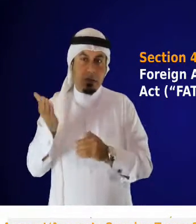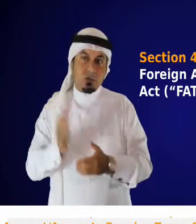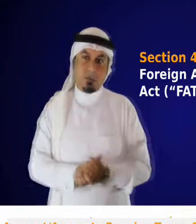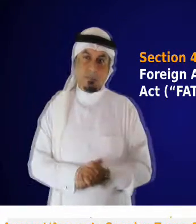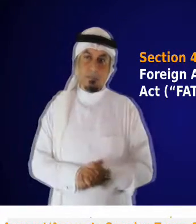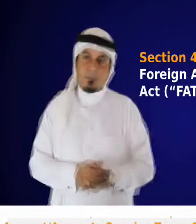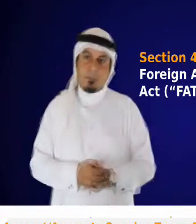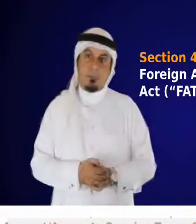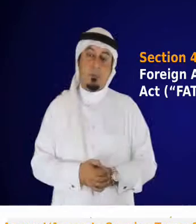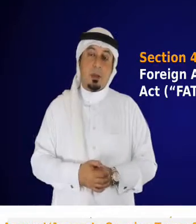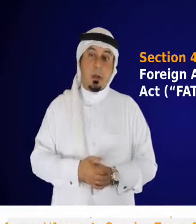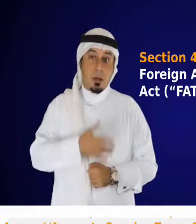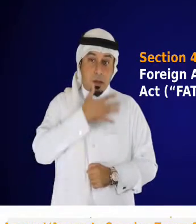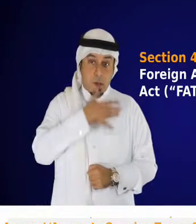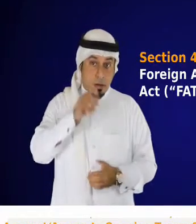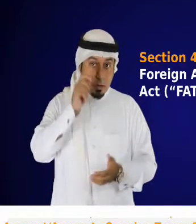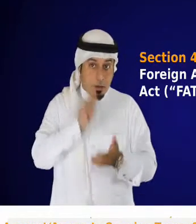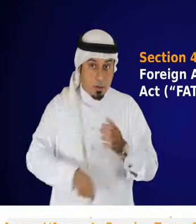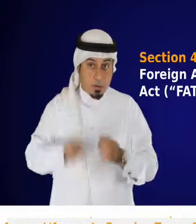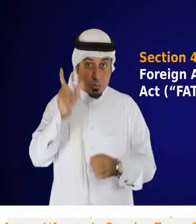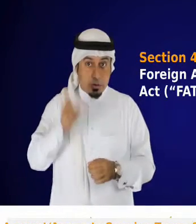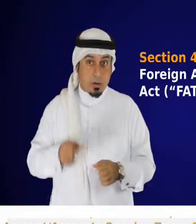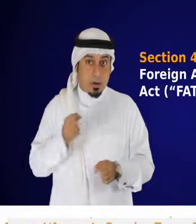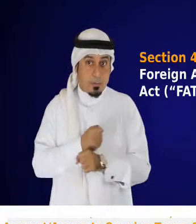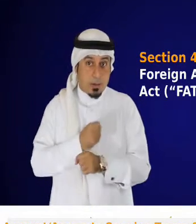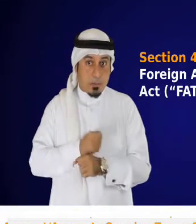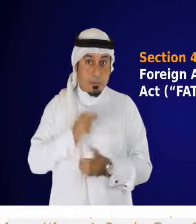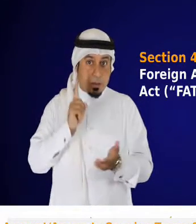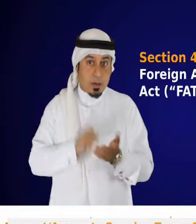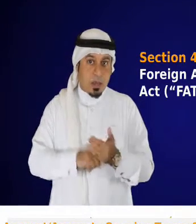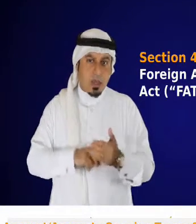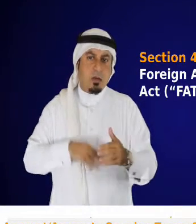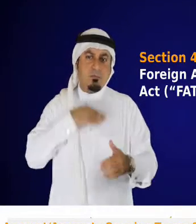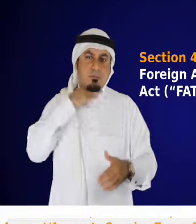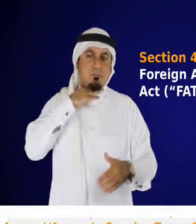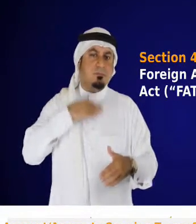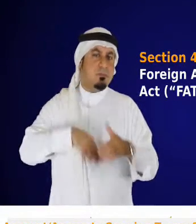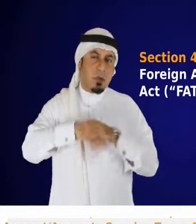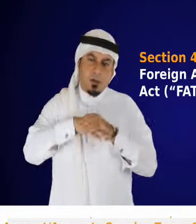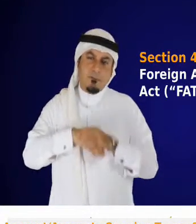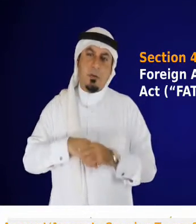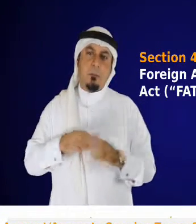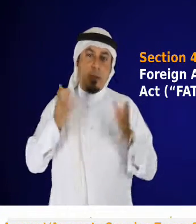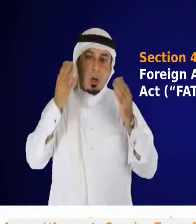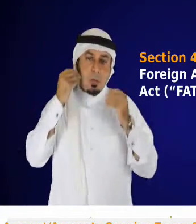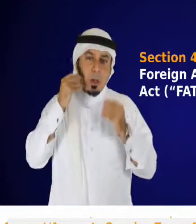reasonable. Section 4. Foreign Account Tax Compliance Act, FATCA.